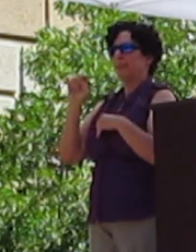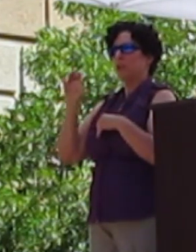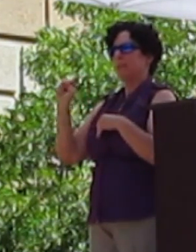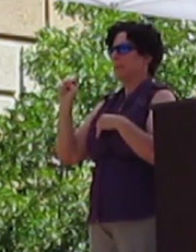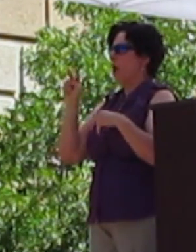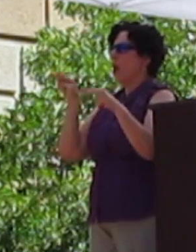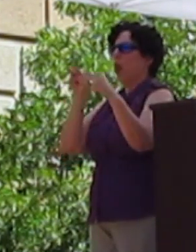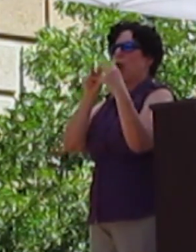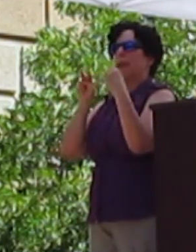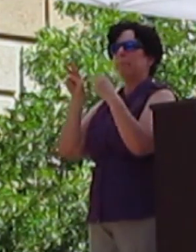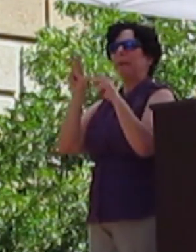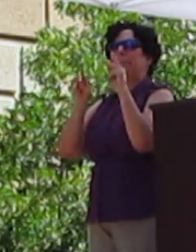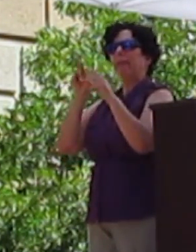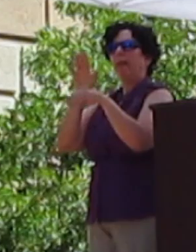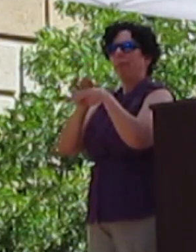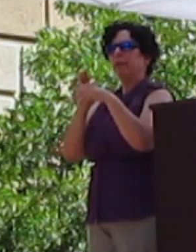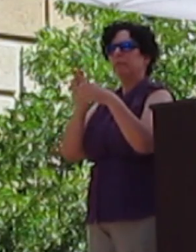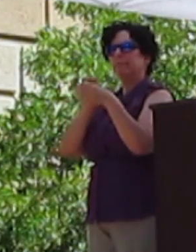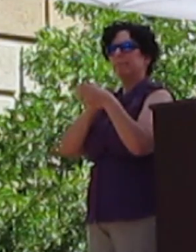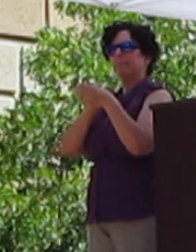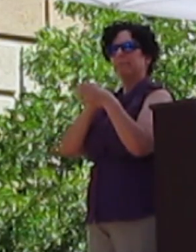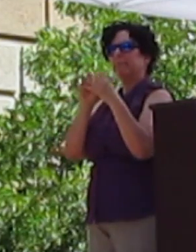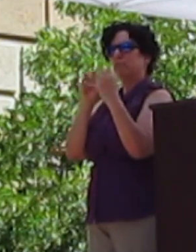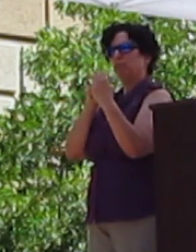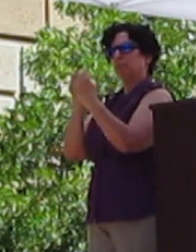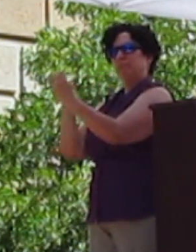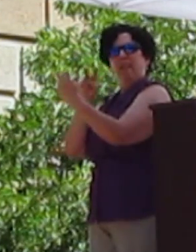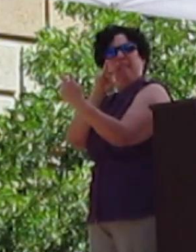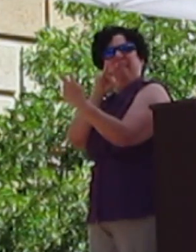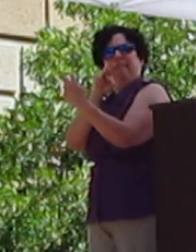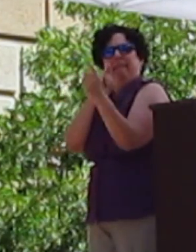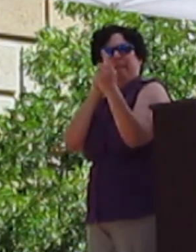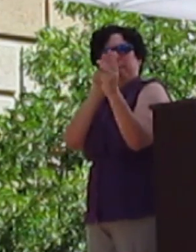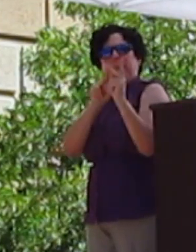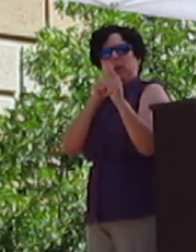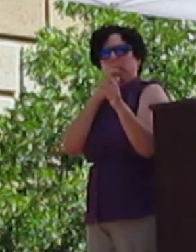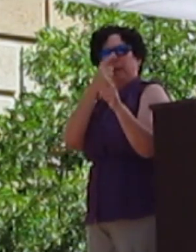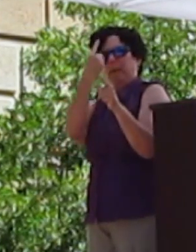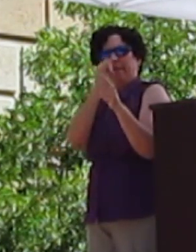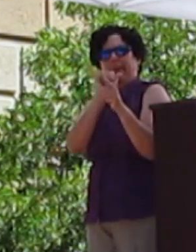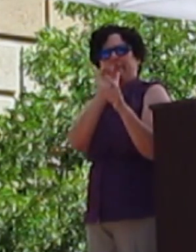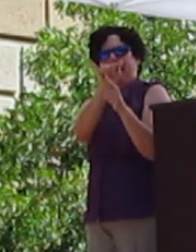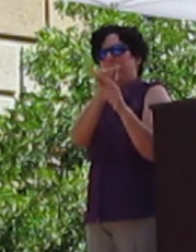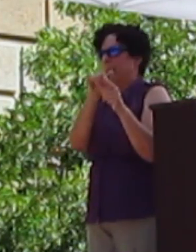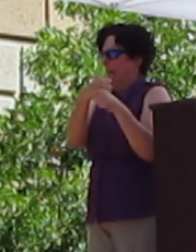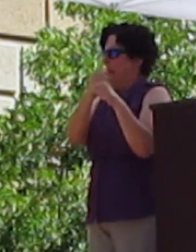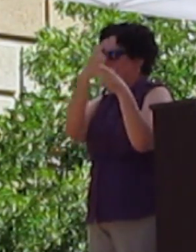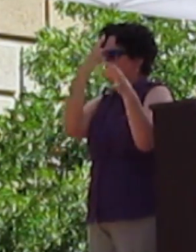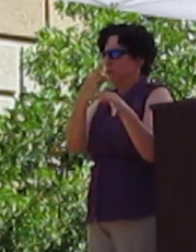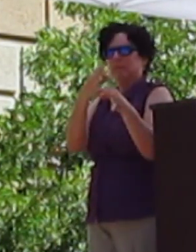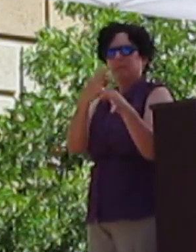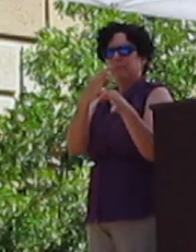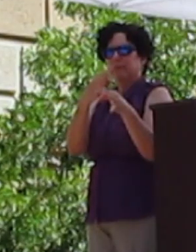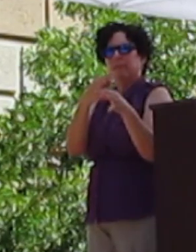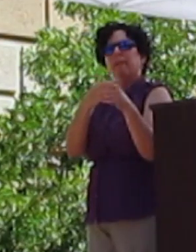you and think to yourself that people who look like that have made a lot of tough choices and important decisions, even if